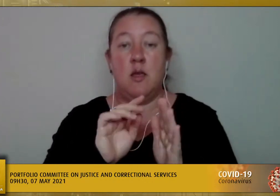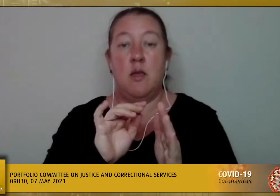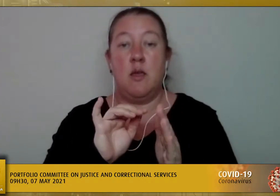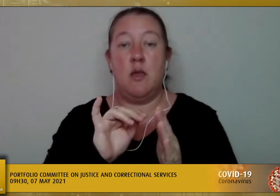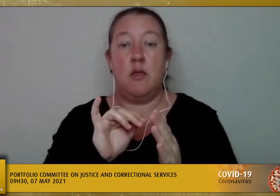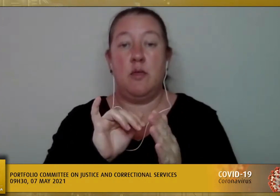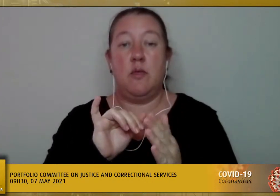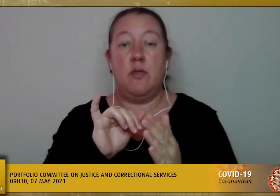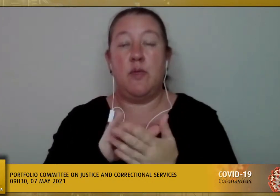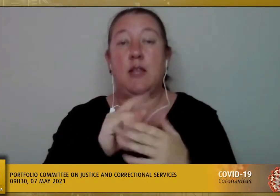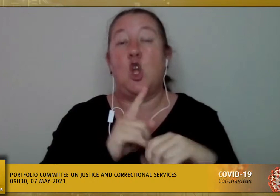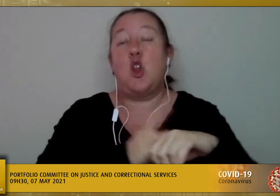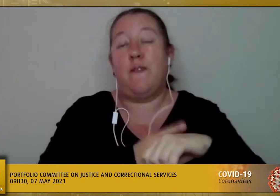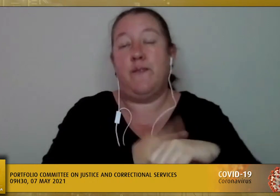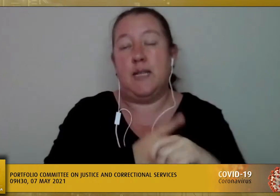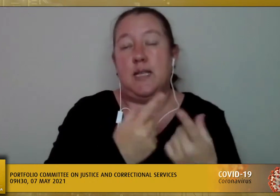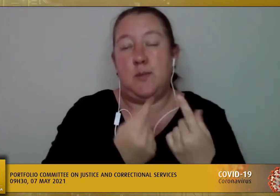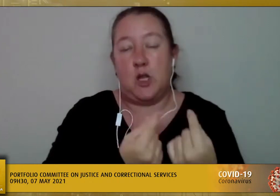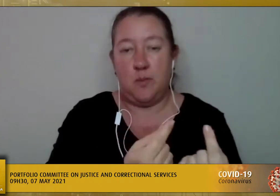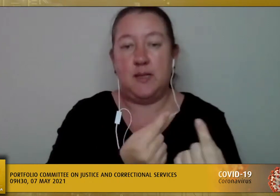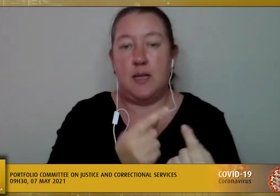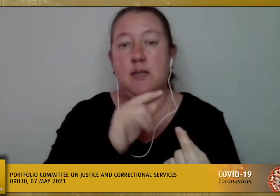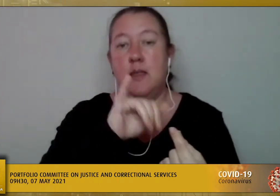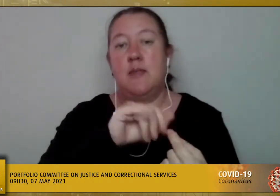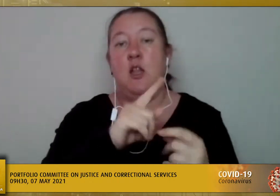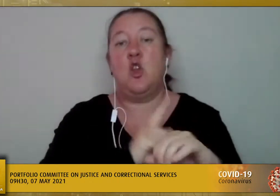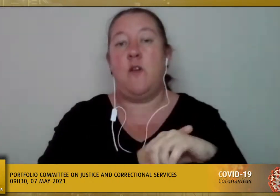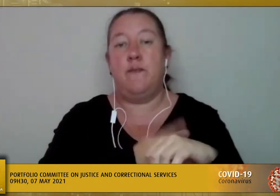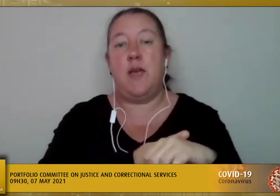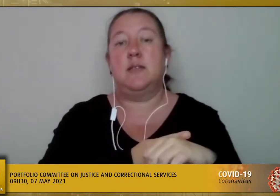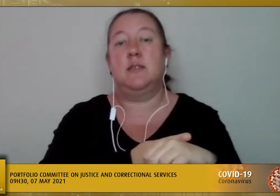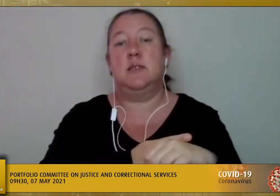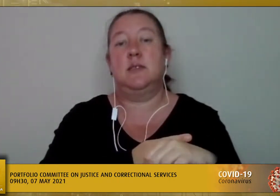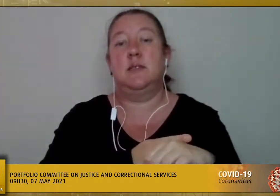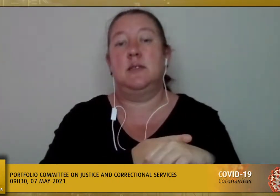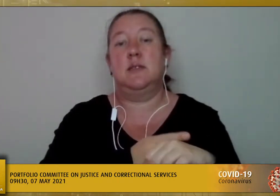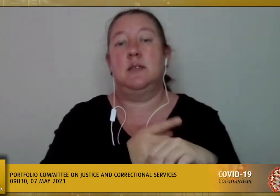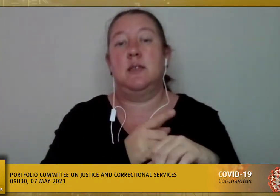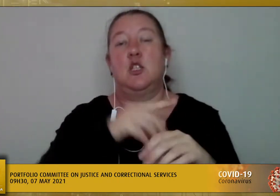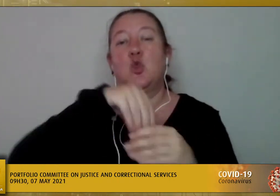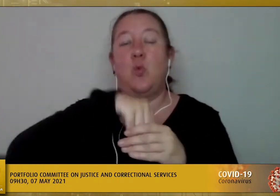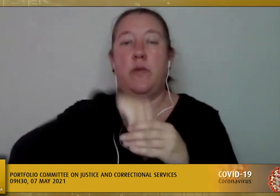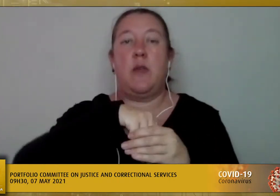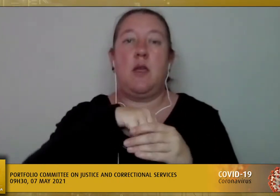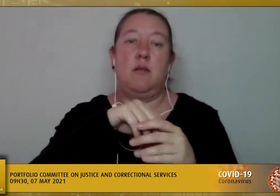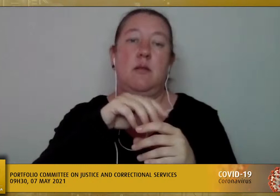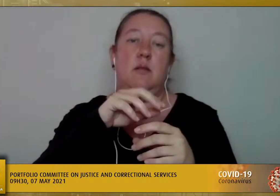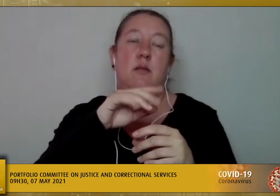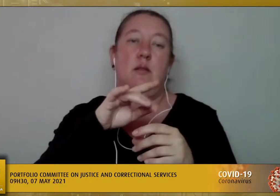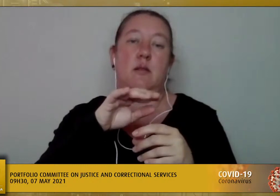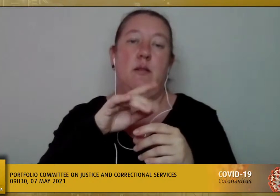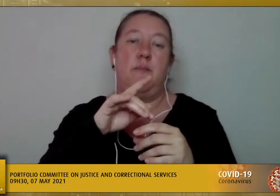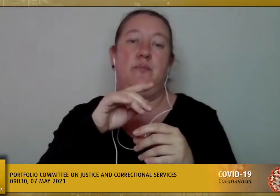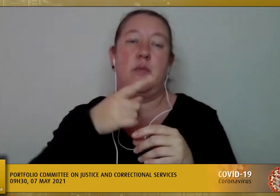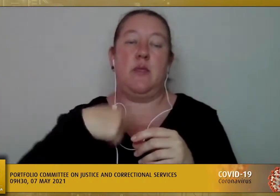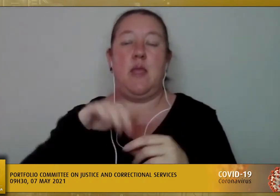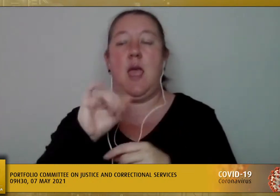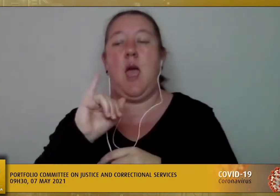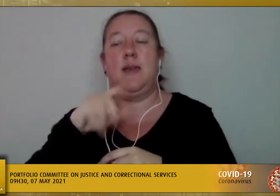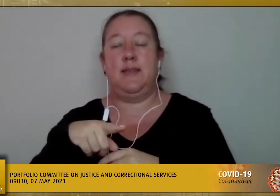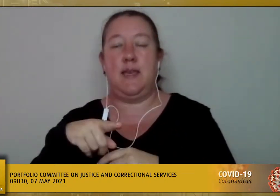one of an offense has been committed and that that offense is an offense that falls within the Ambit of the ID's Proclamation